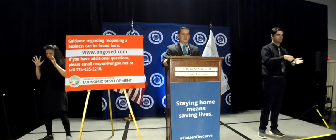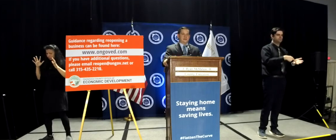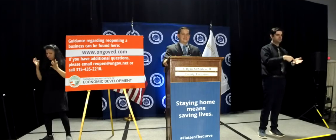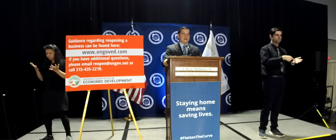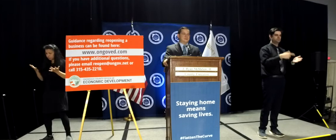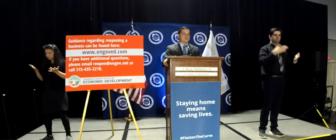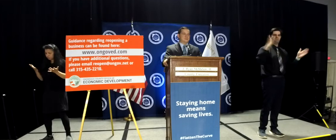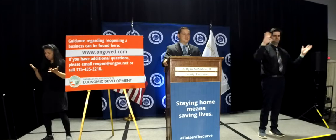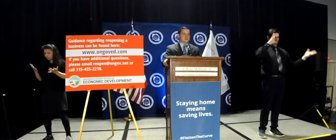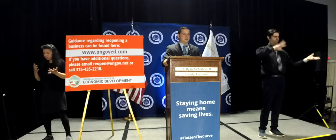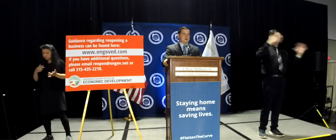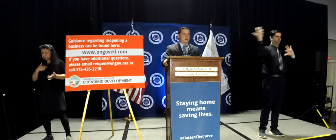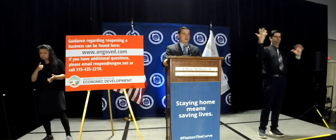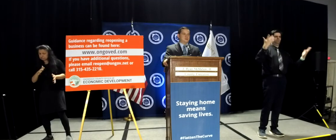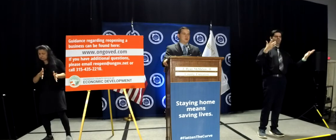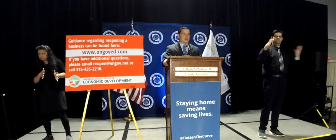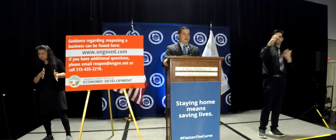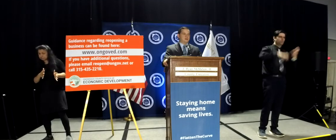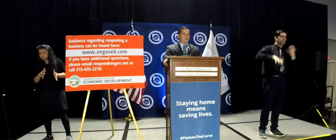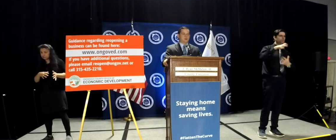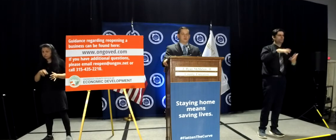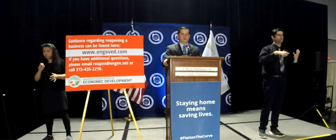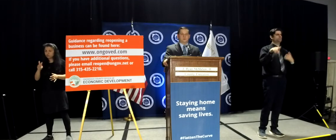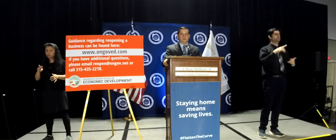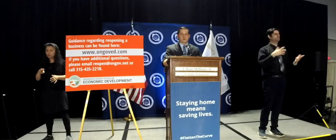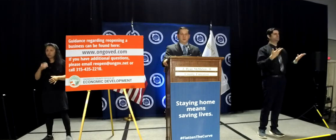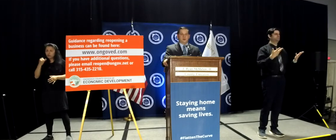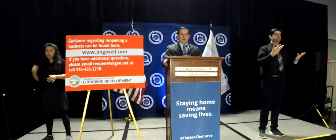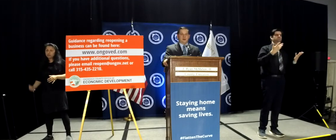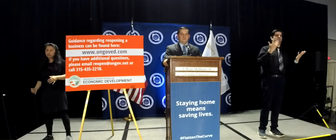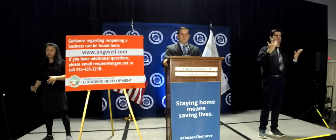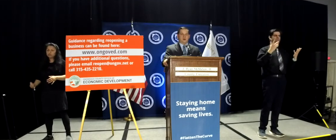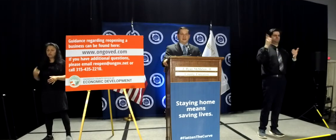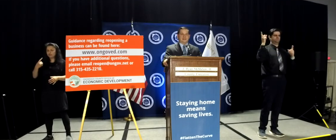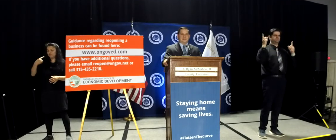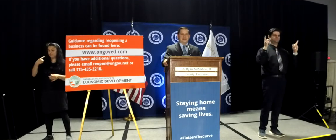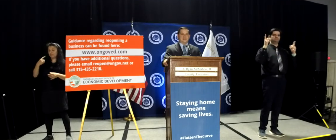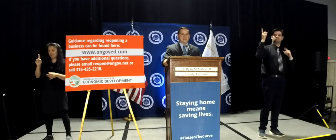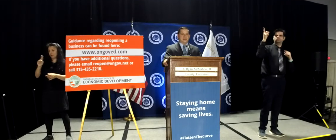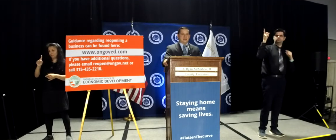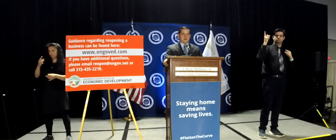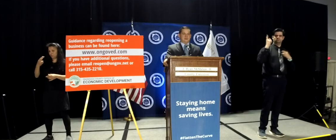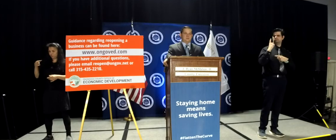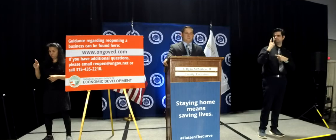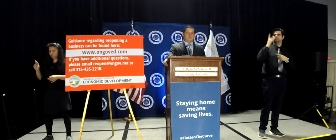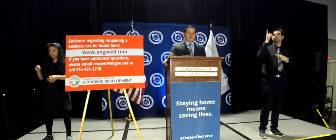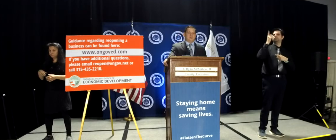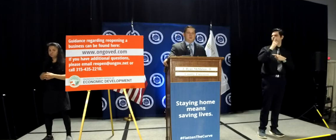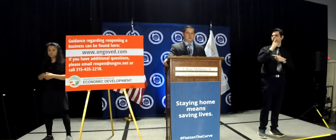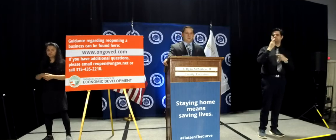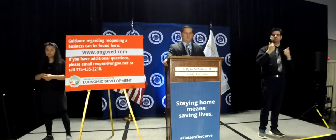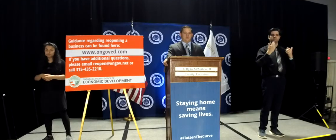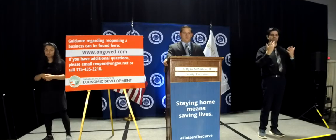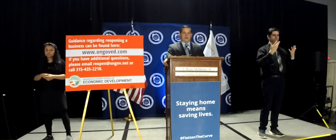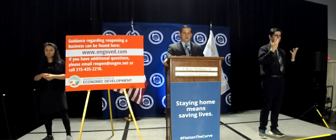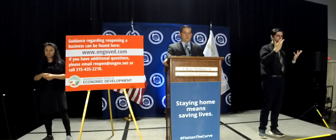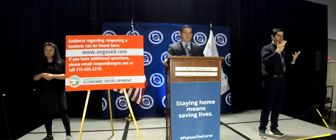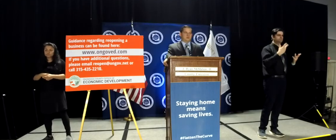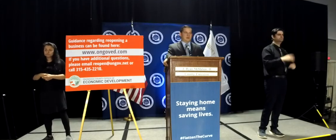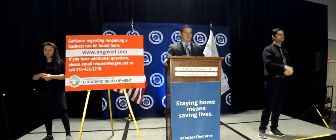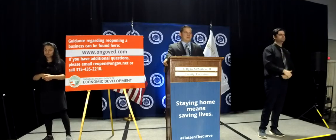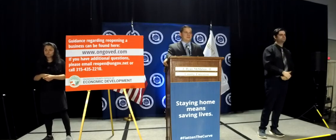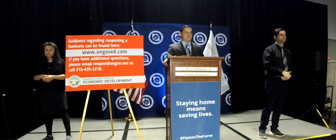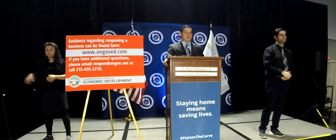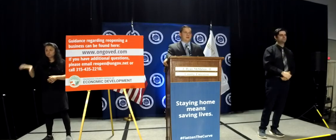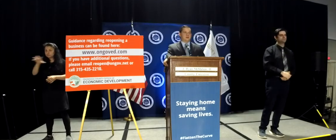It was at times draining, emotional. But at the end of the day, everybody got the